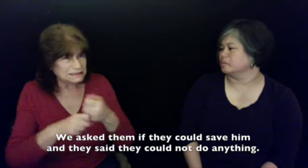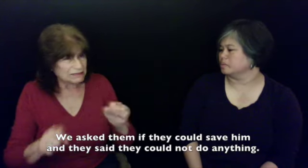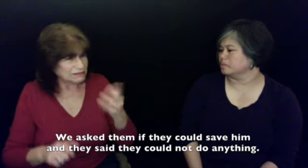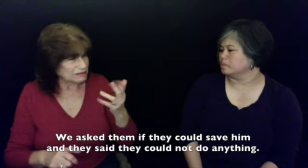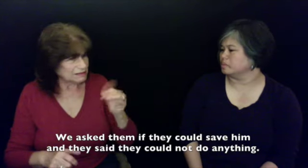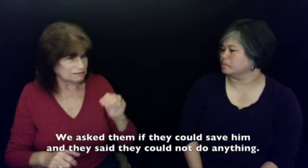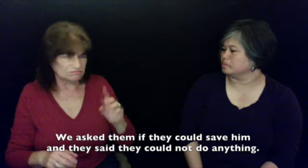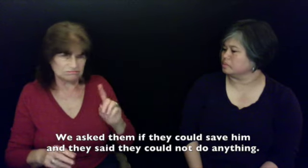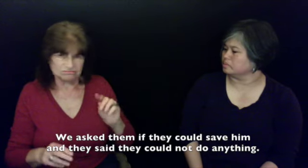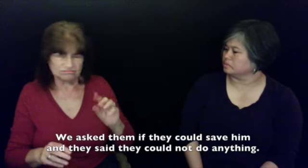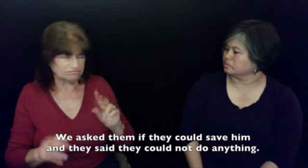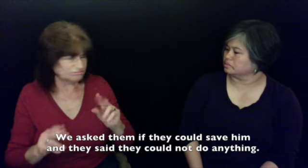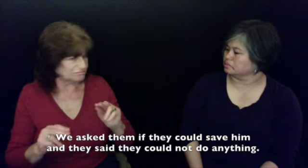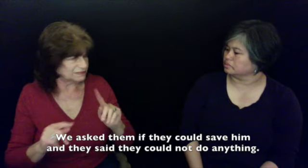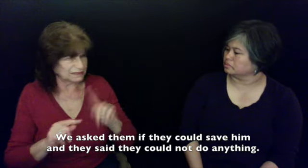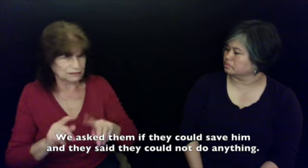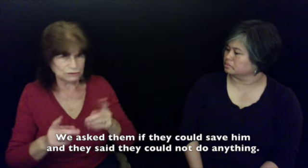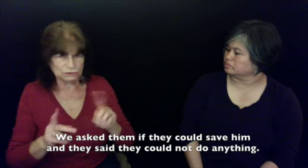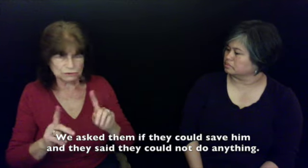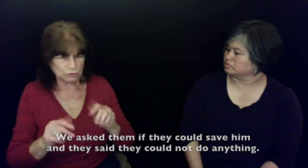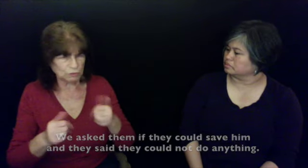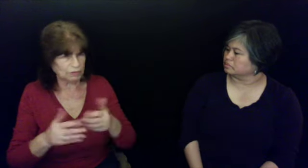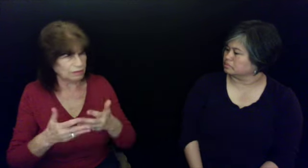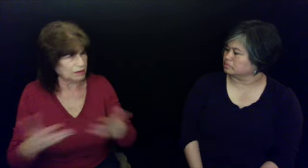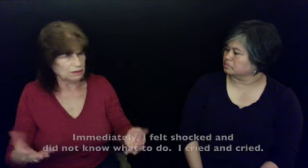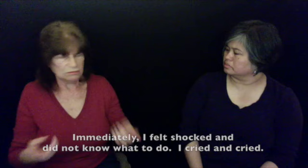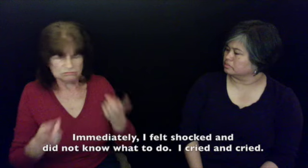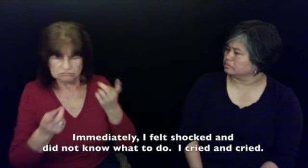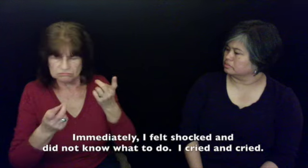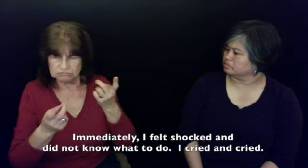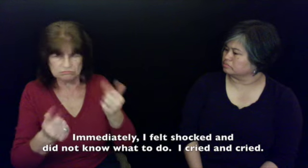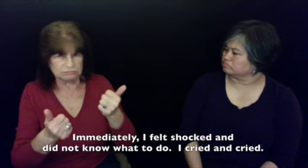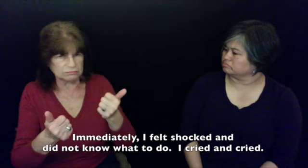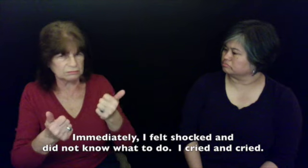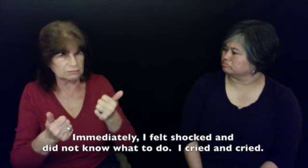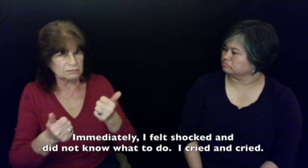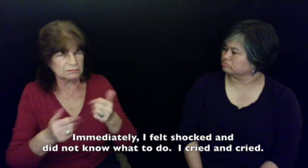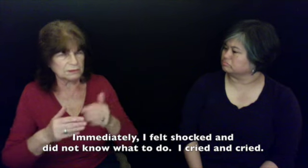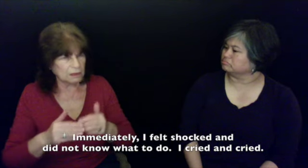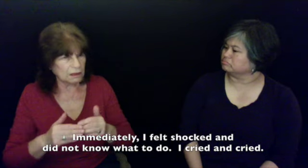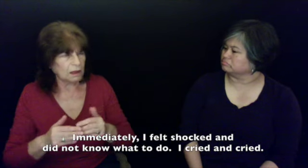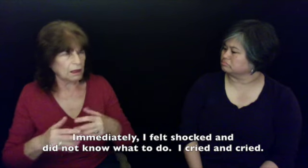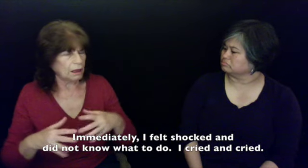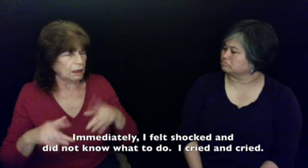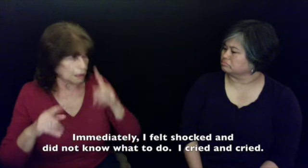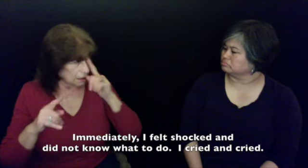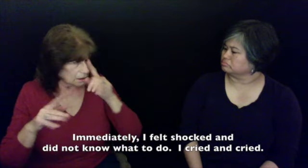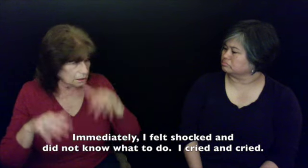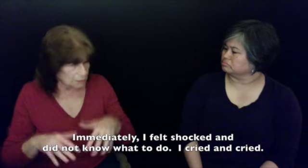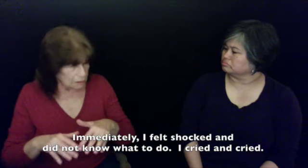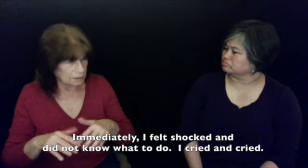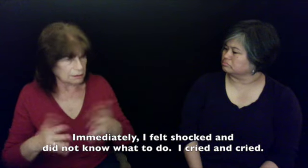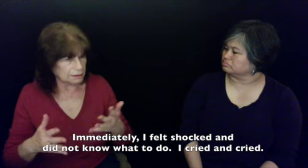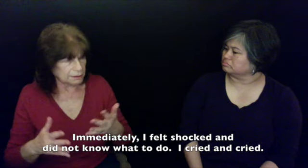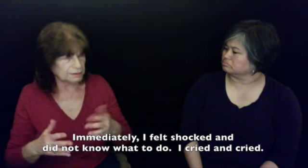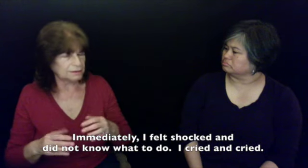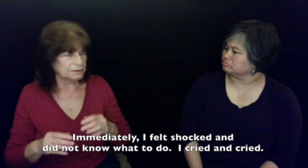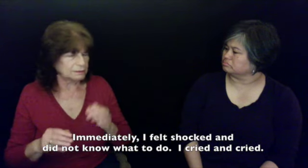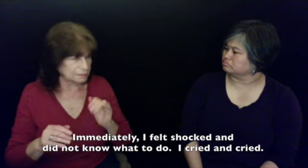We asked them if they could save him, and they said they could do nothing. Immediately, I felt shocked and did not know what to do.